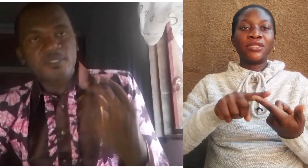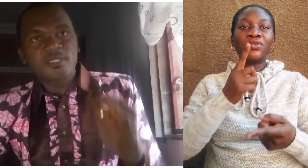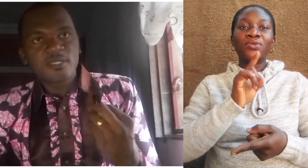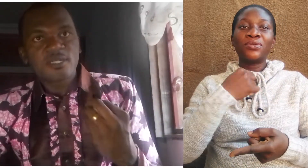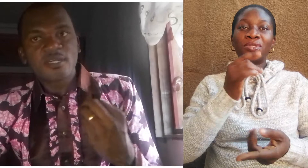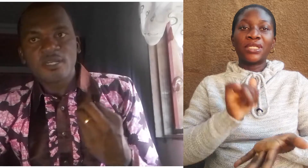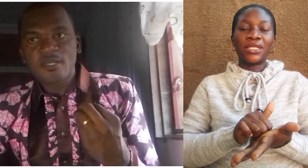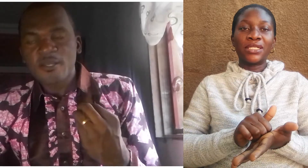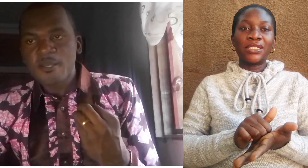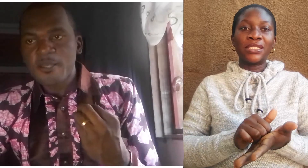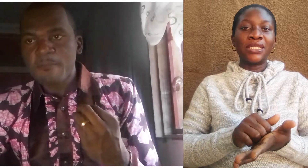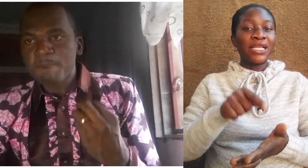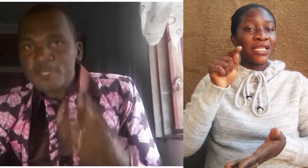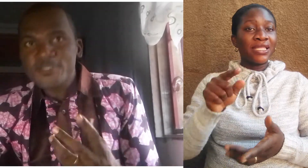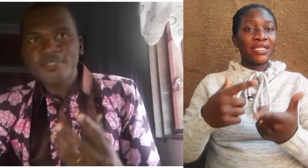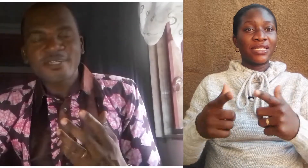develop.